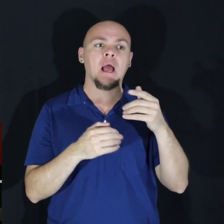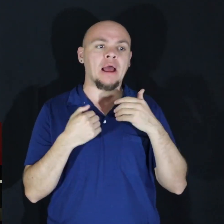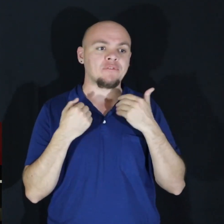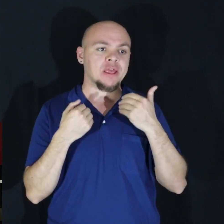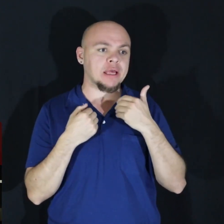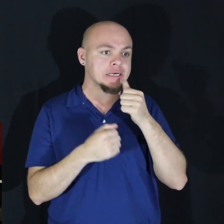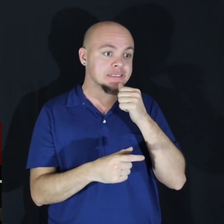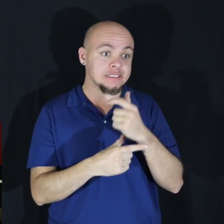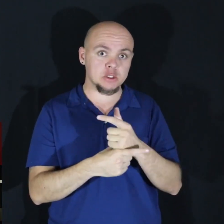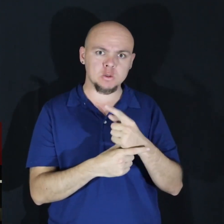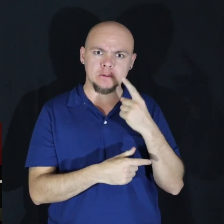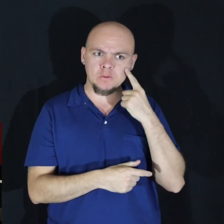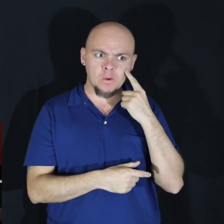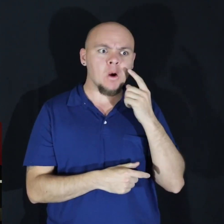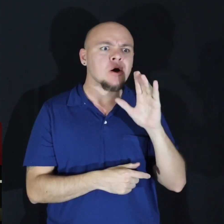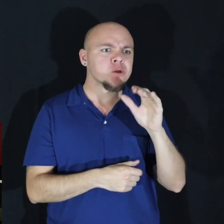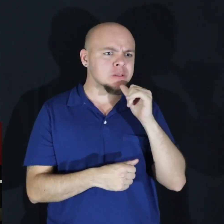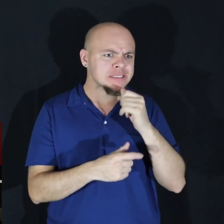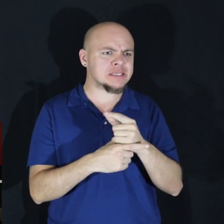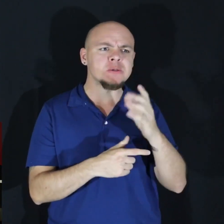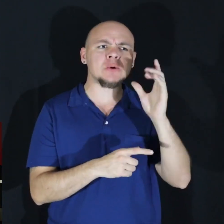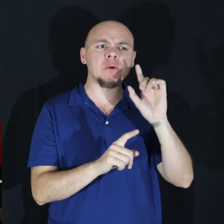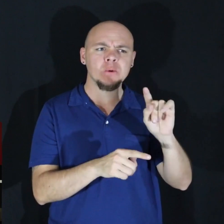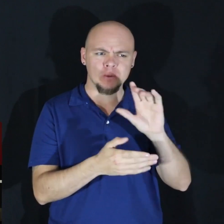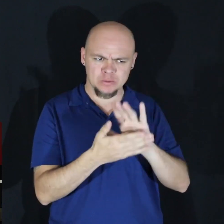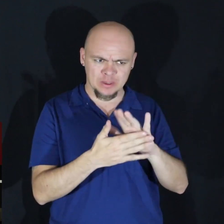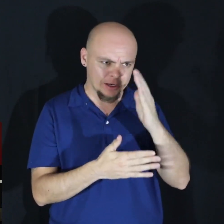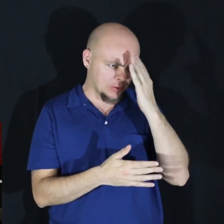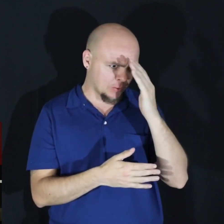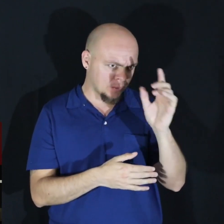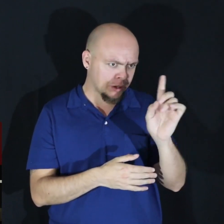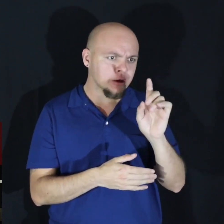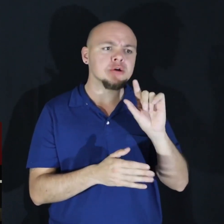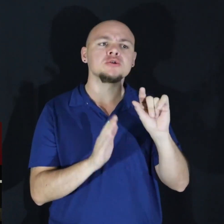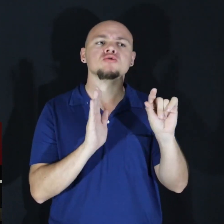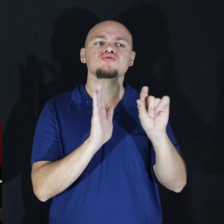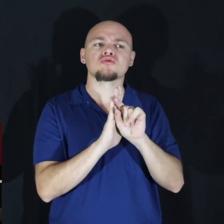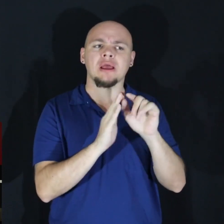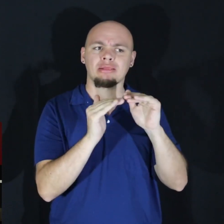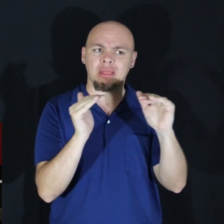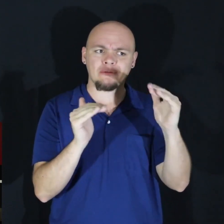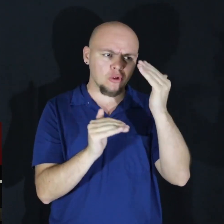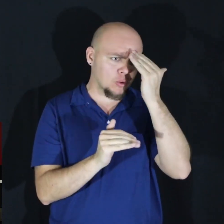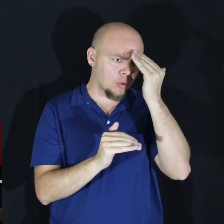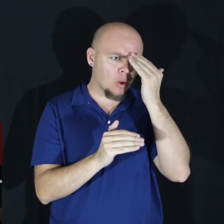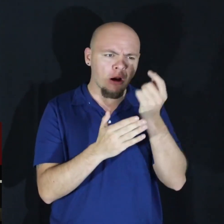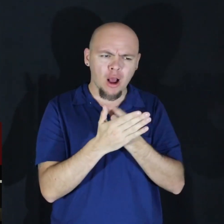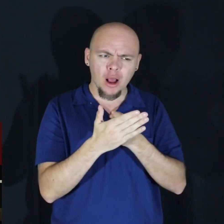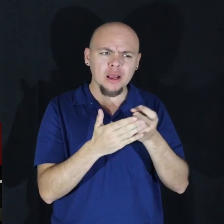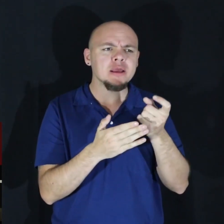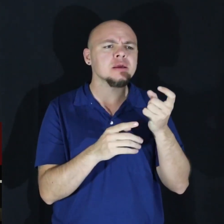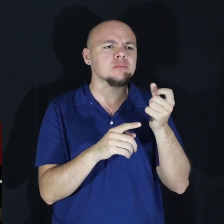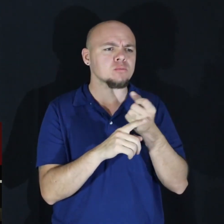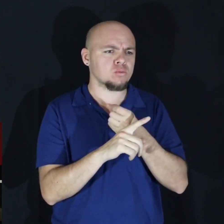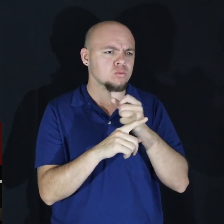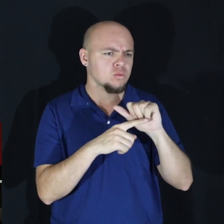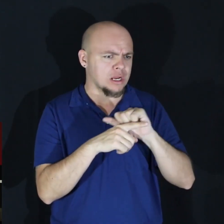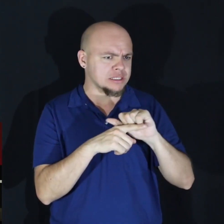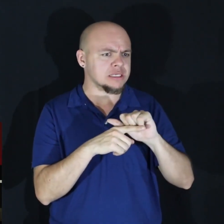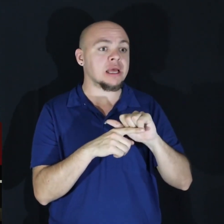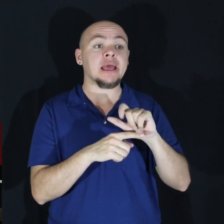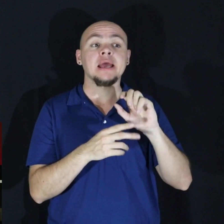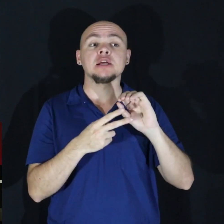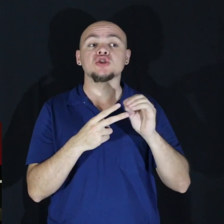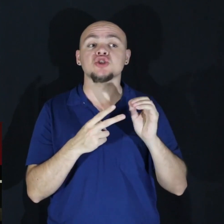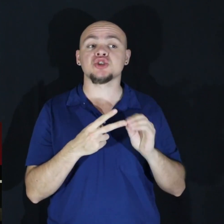and says, I know where your sister goes to school. I know which grade she's in. I know where she has hockey practice, and I know she likes cherry ice cream.